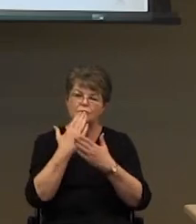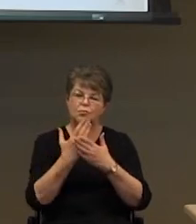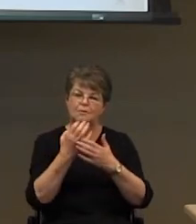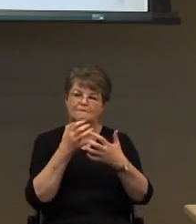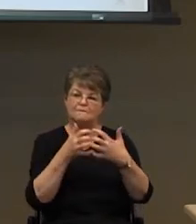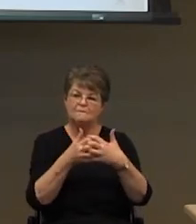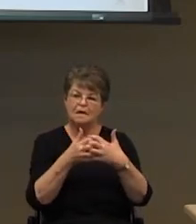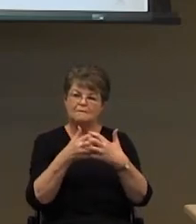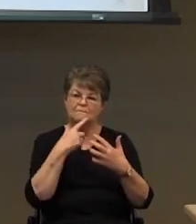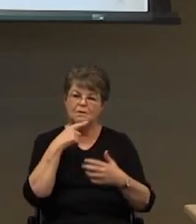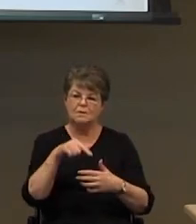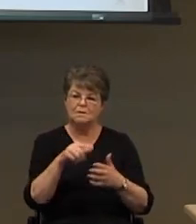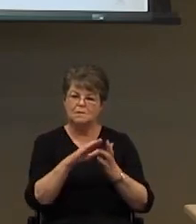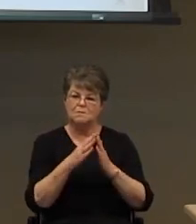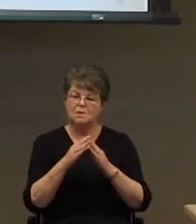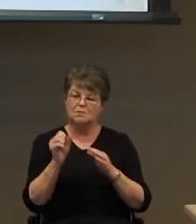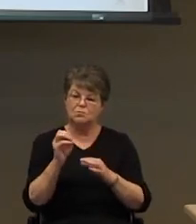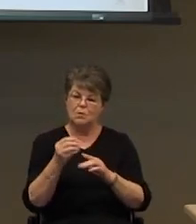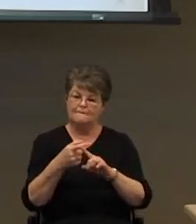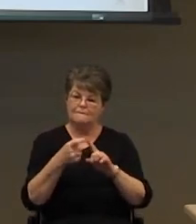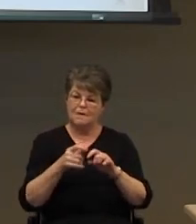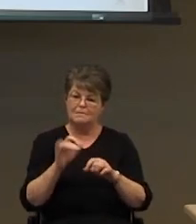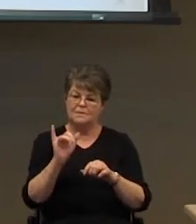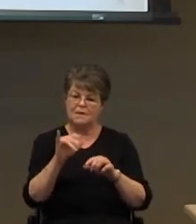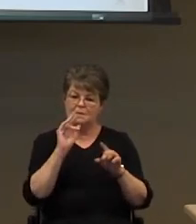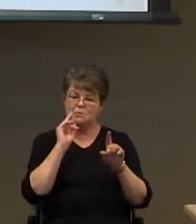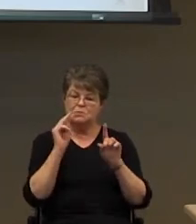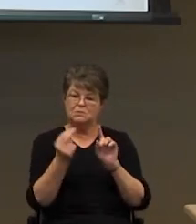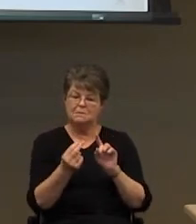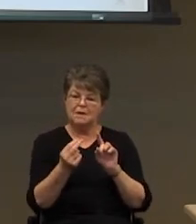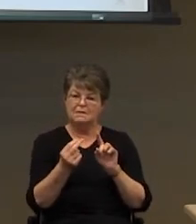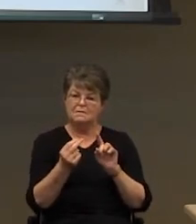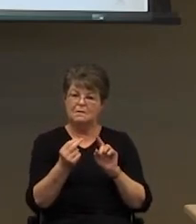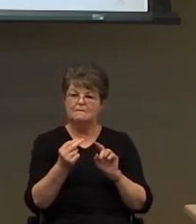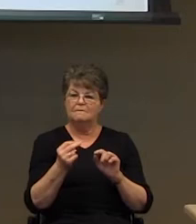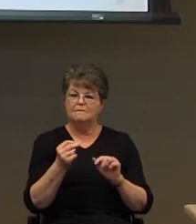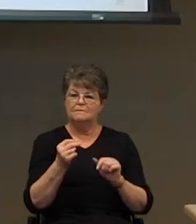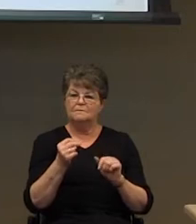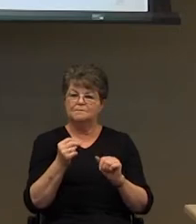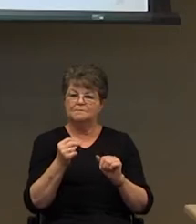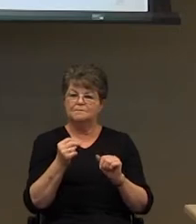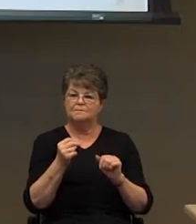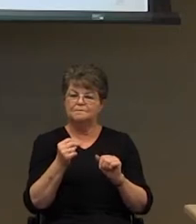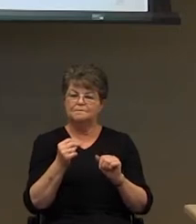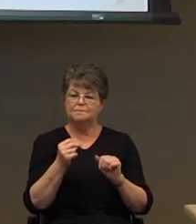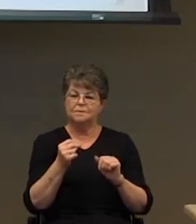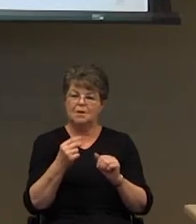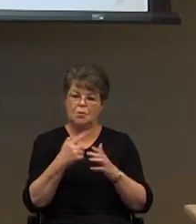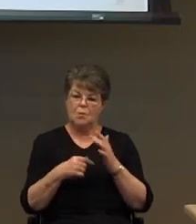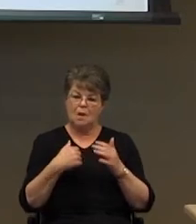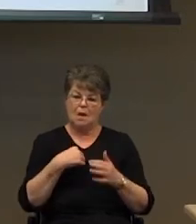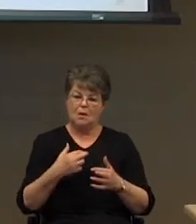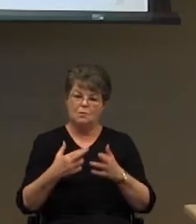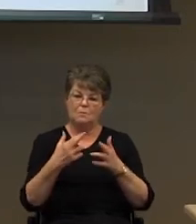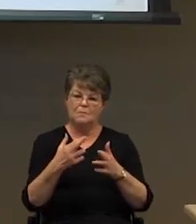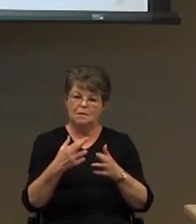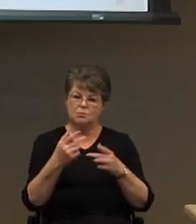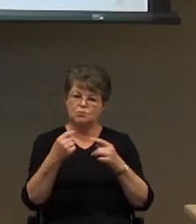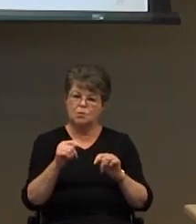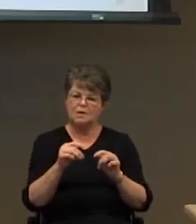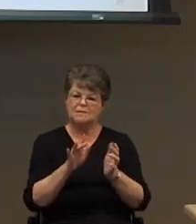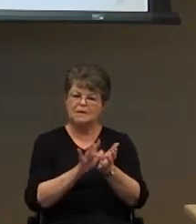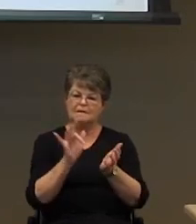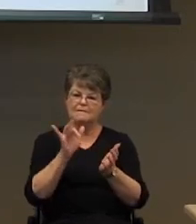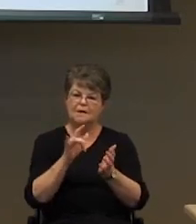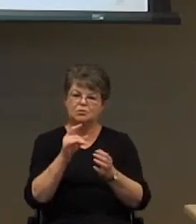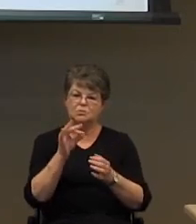community. And so from that perspective is, you know, what I recommend is trying to take advantage of